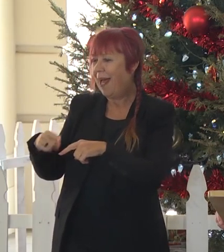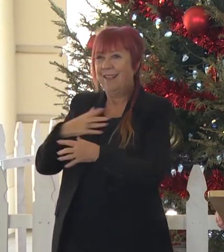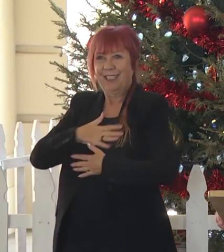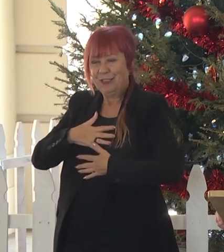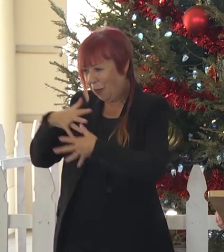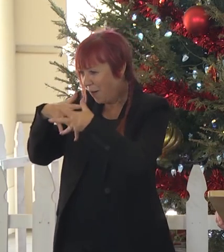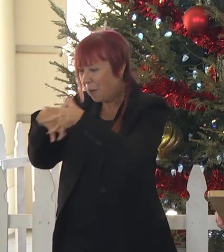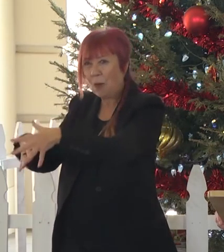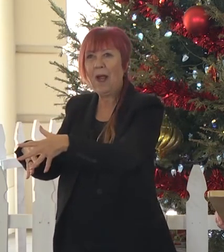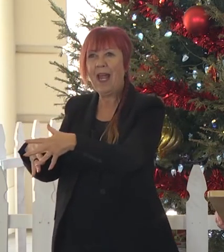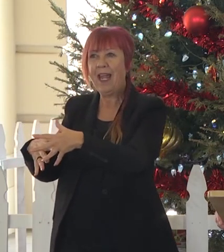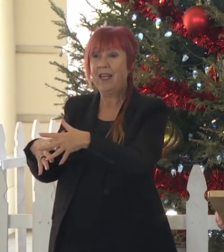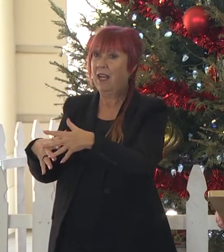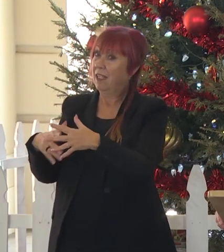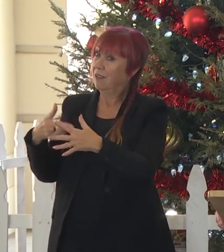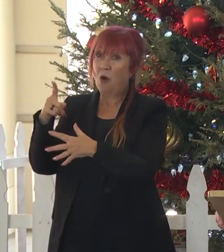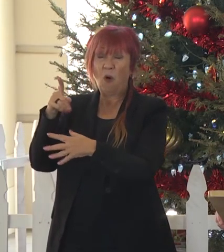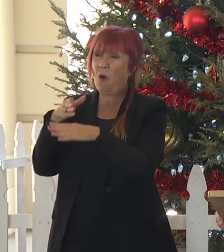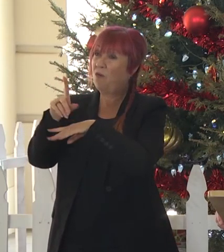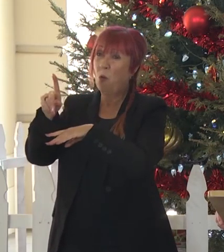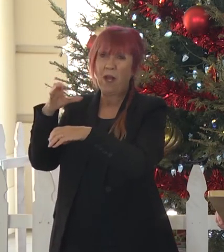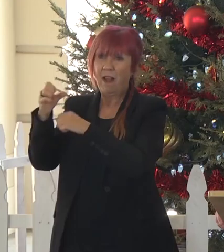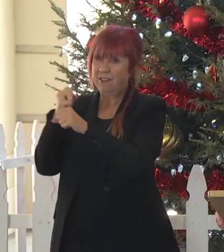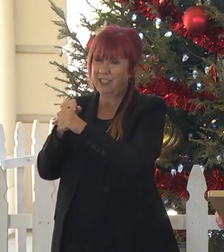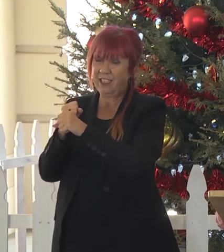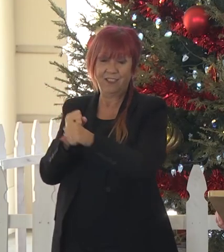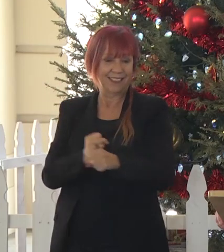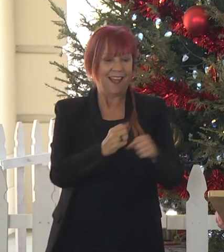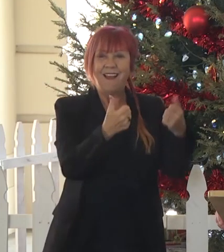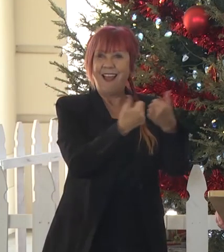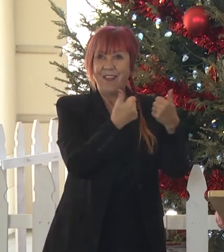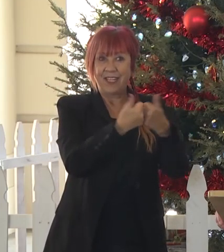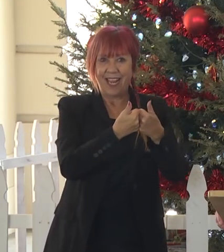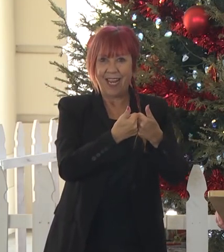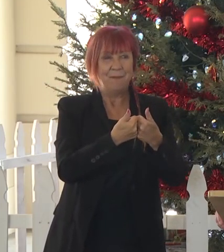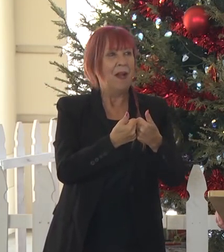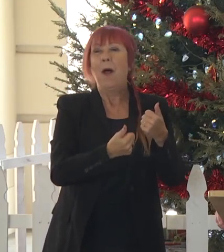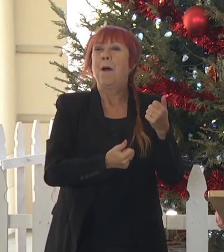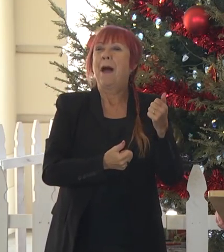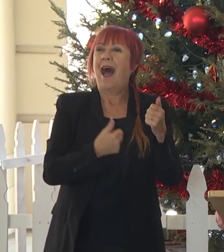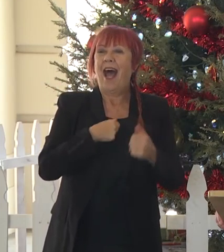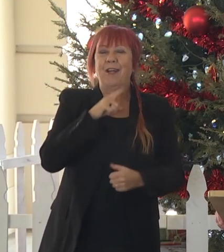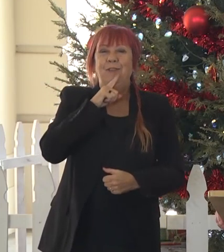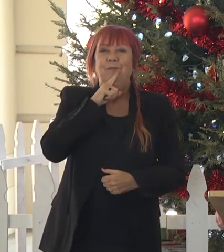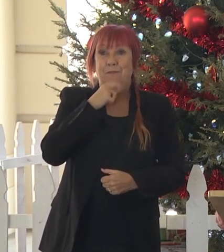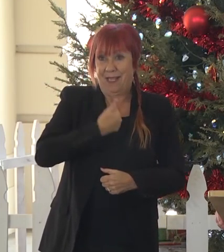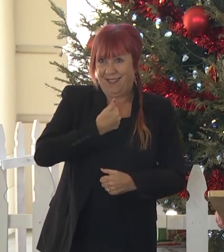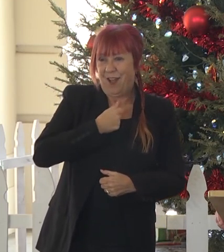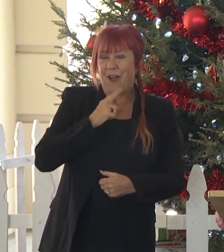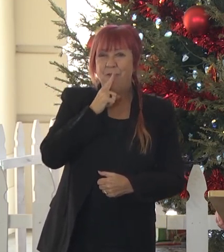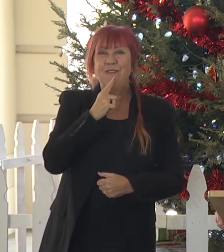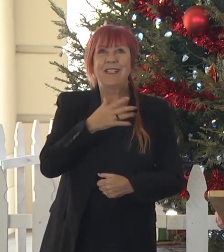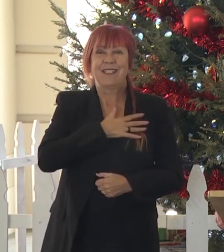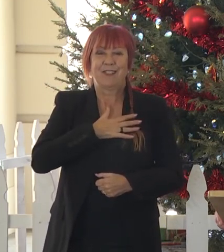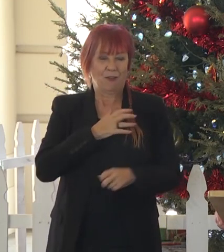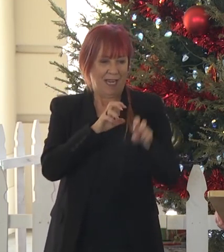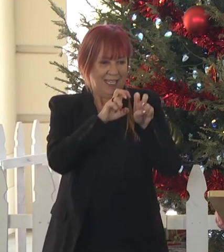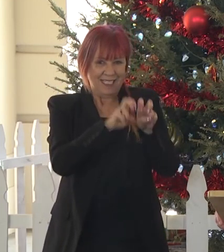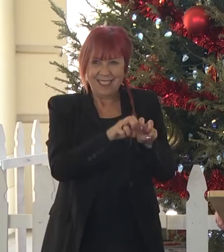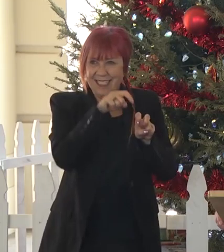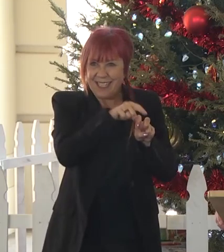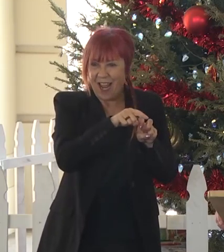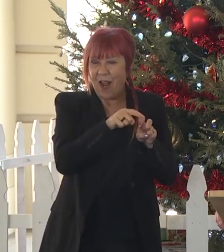on for 100 years, to enjoy the game. Personally, I enjoy sitting in the stands with people that come to visit us from other states as